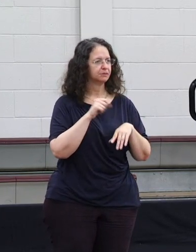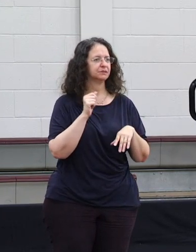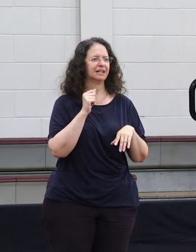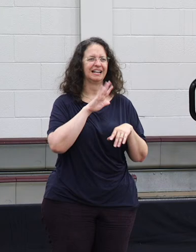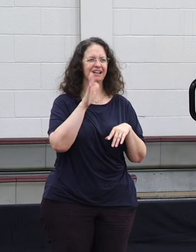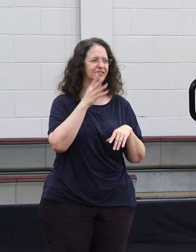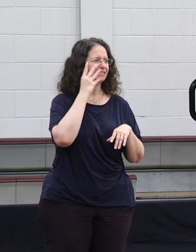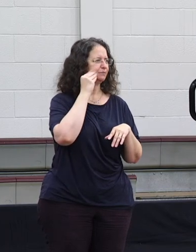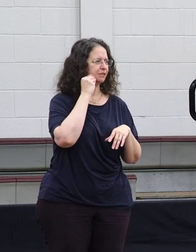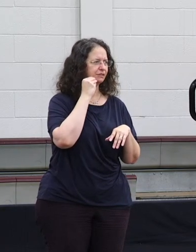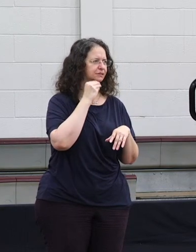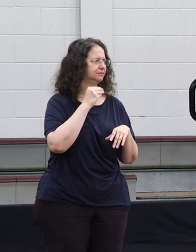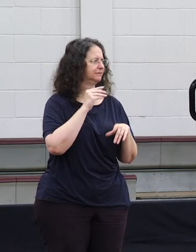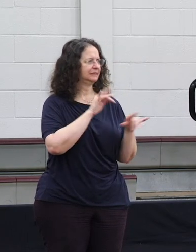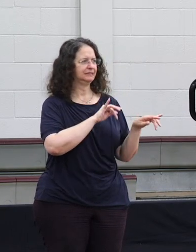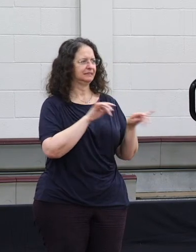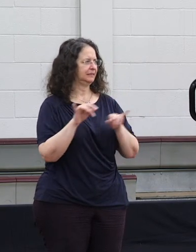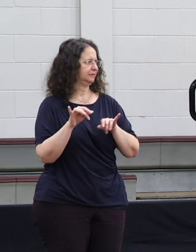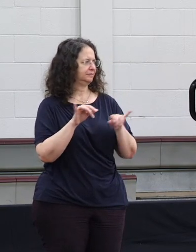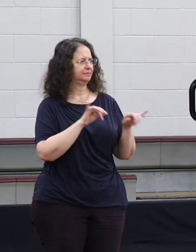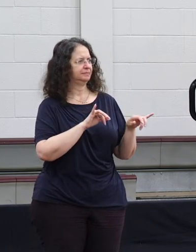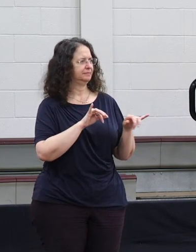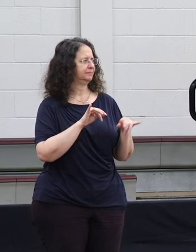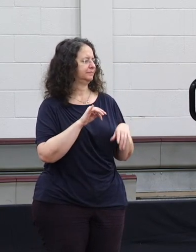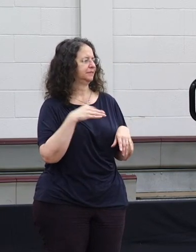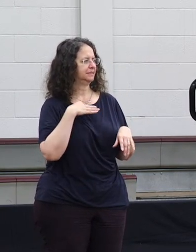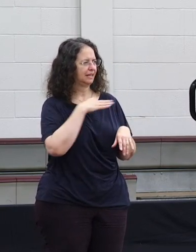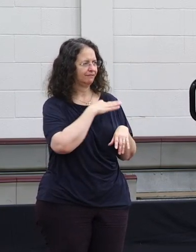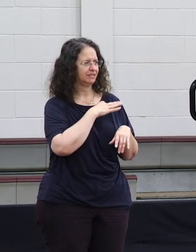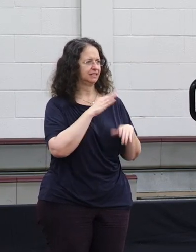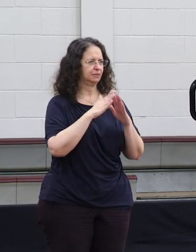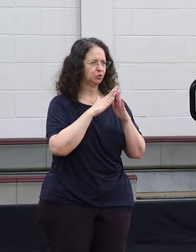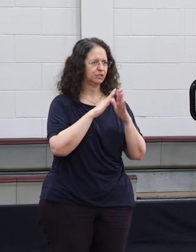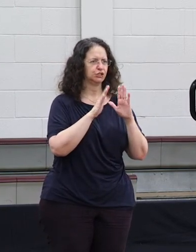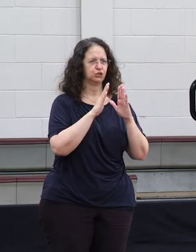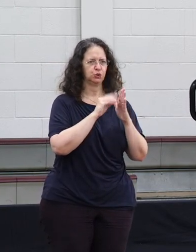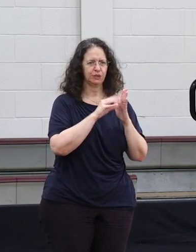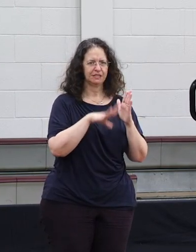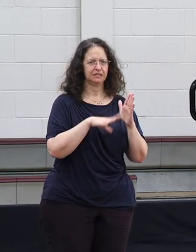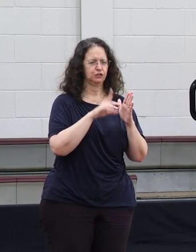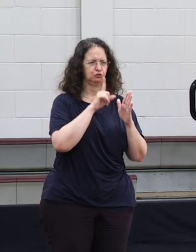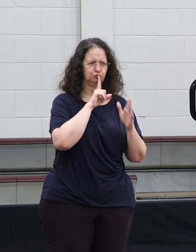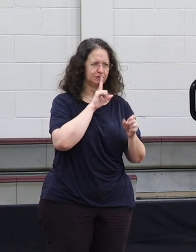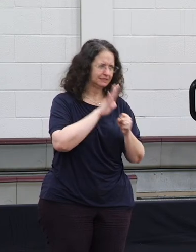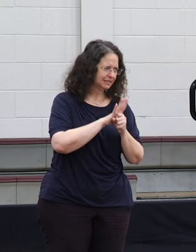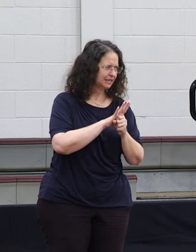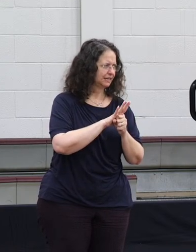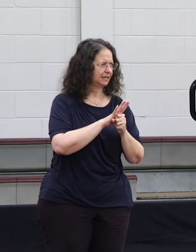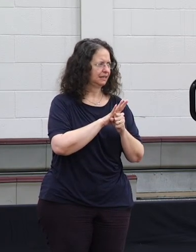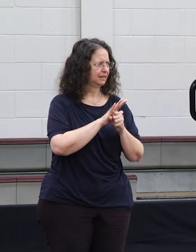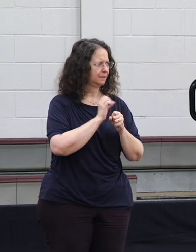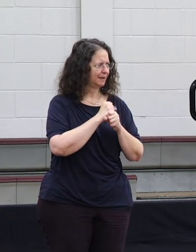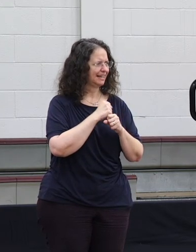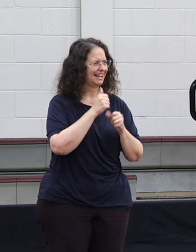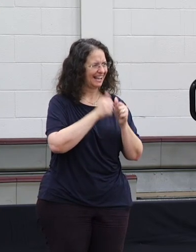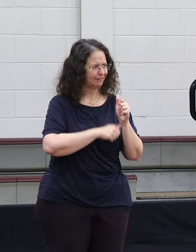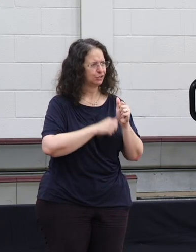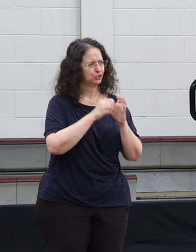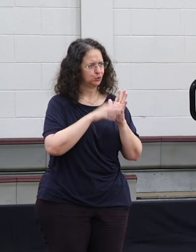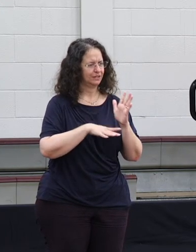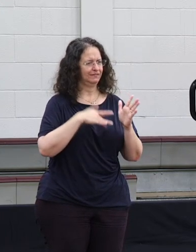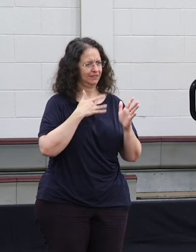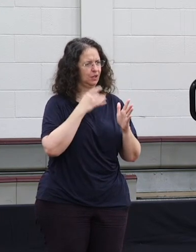before experienced an administration, faculty, and community of students so dedicated to making every single student feel at